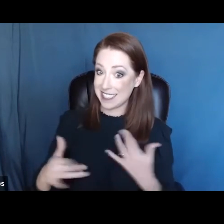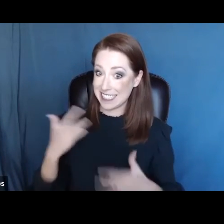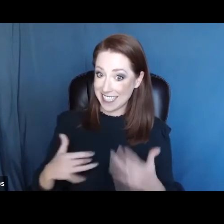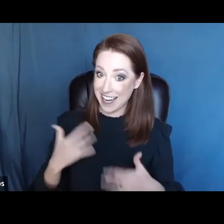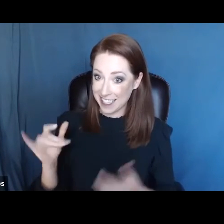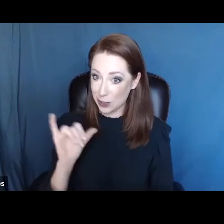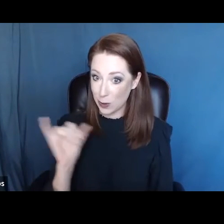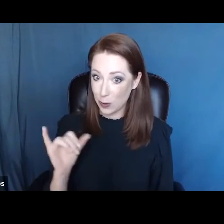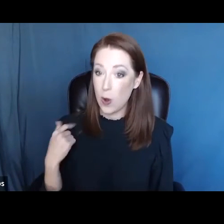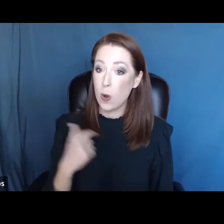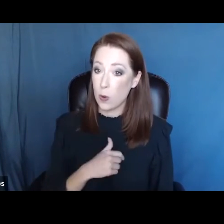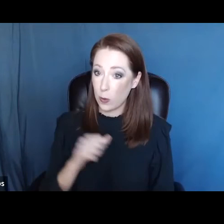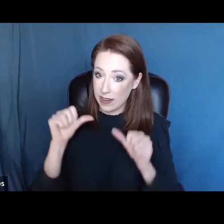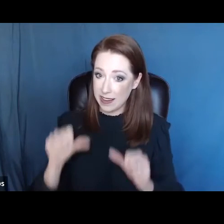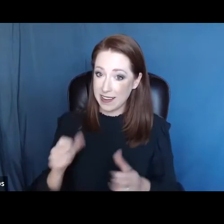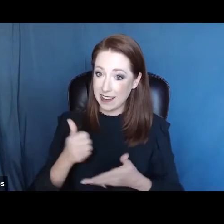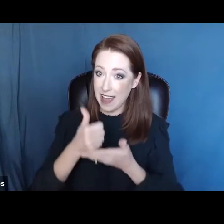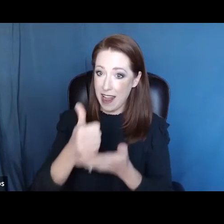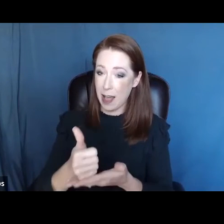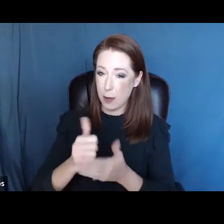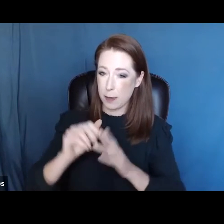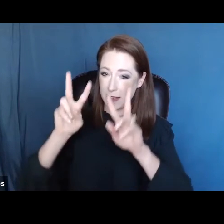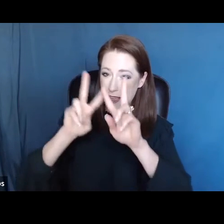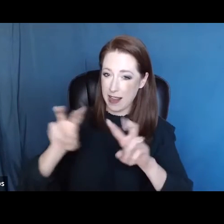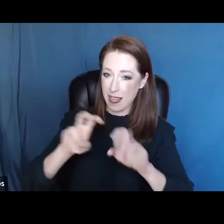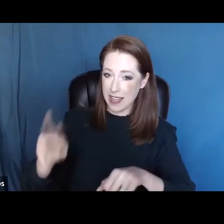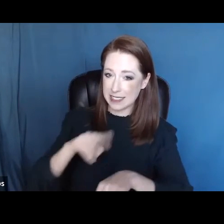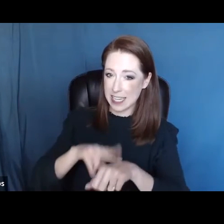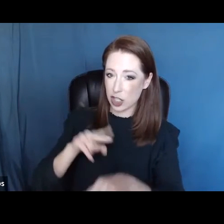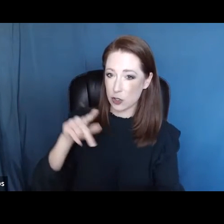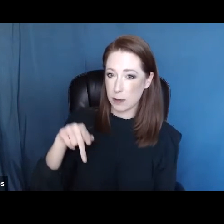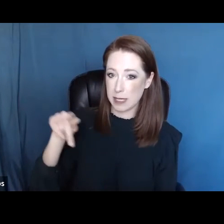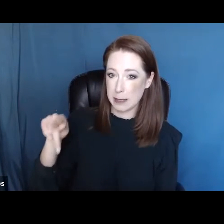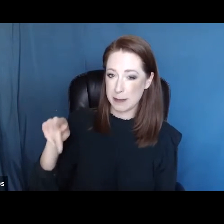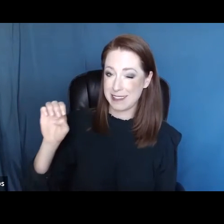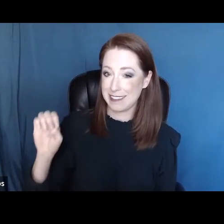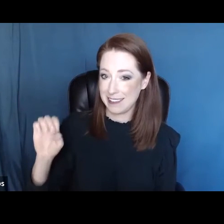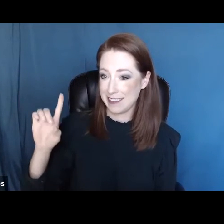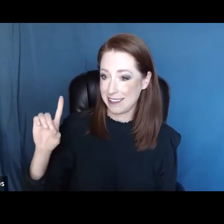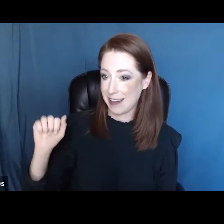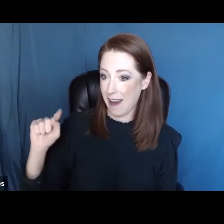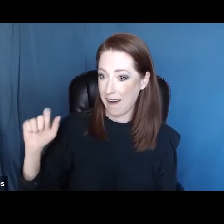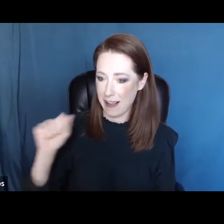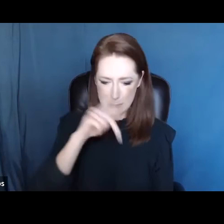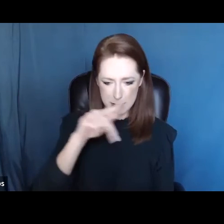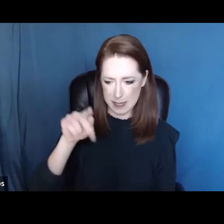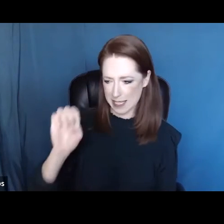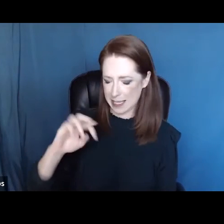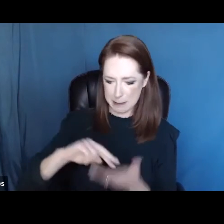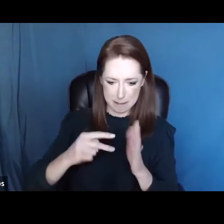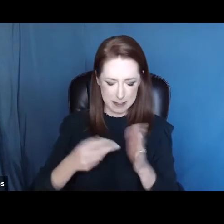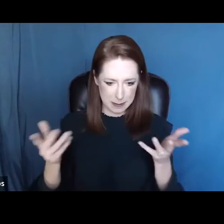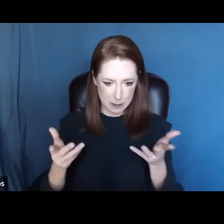help analyze like national level PPE data. I don't know what that acronym stands for. The